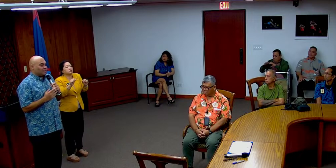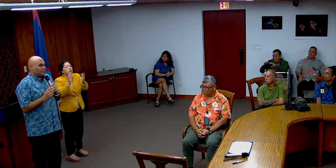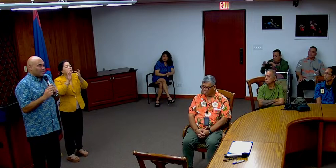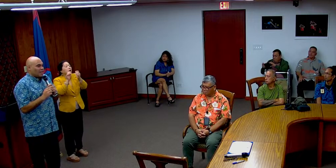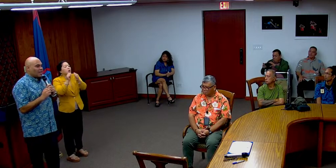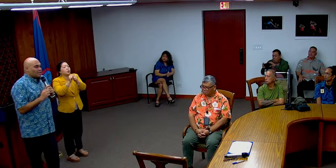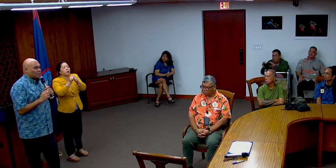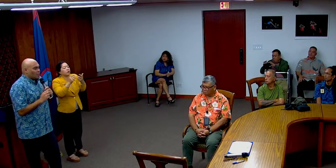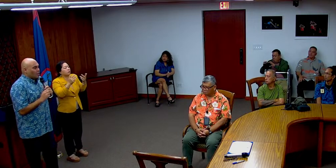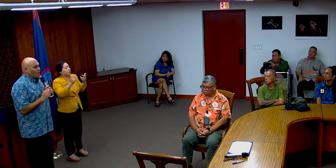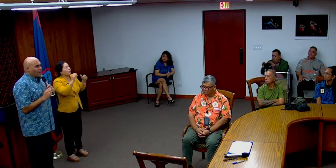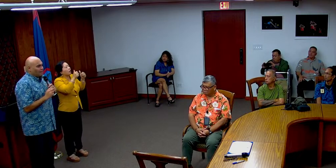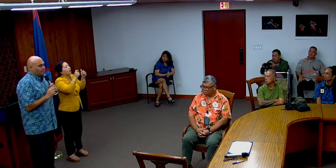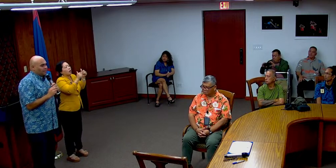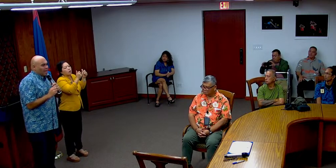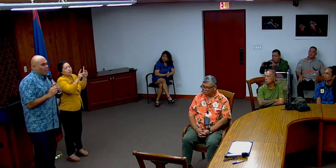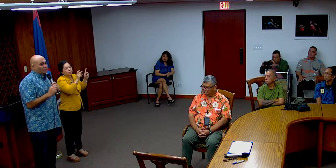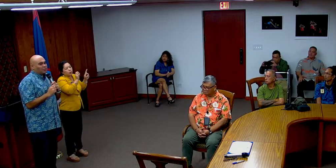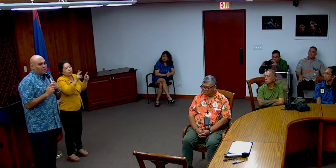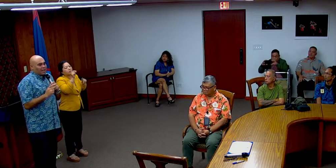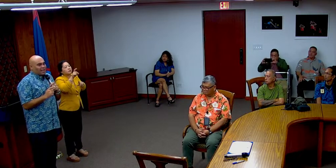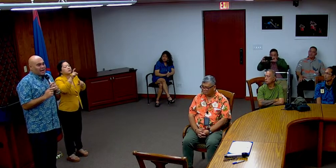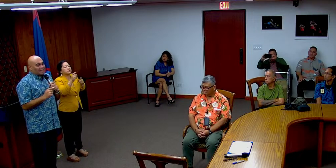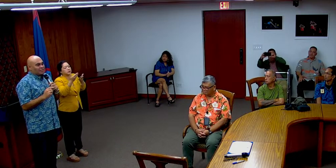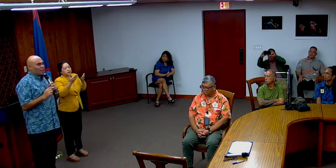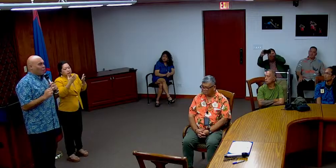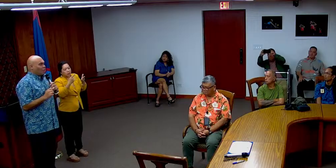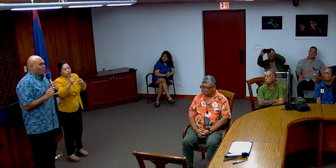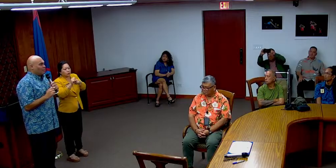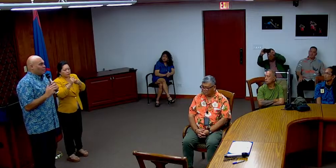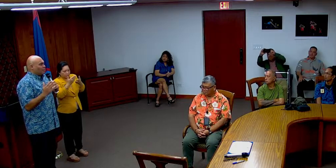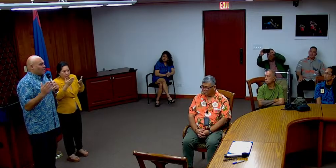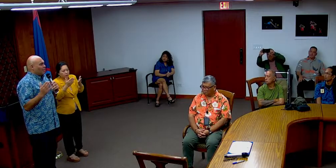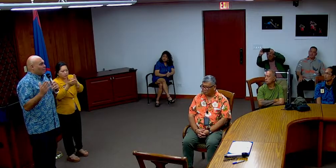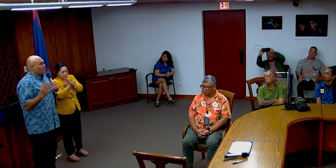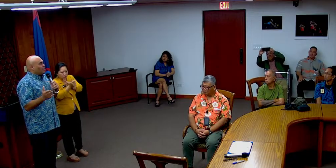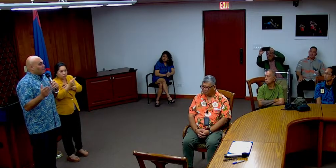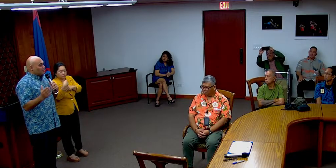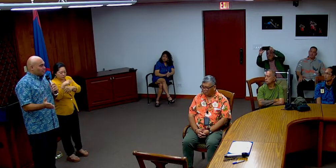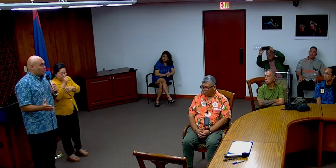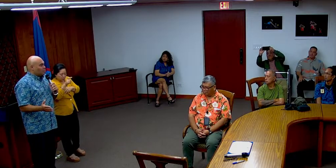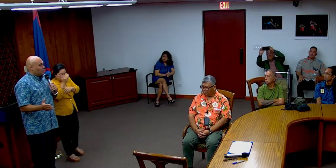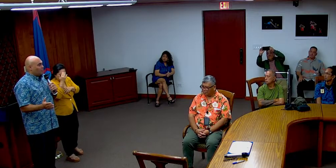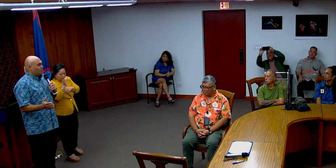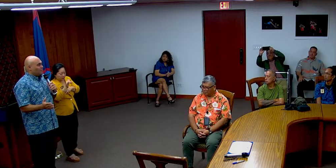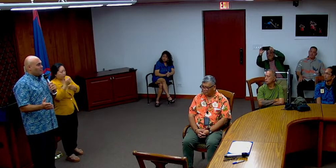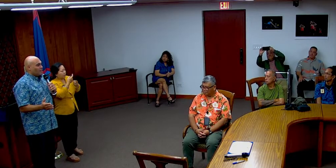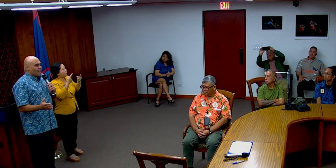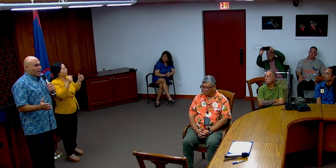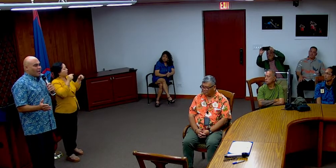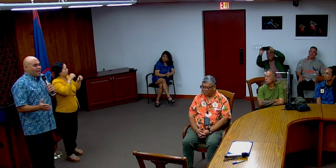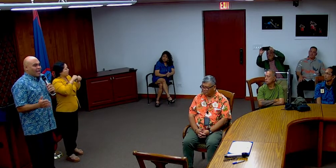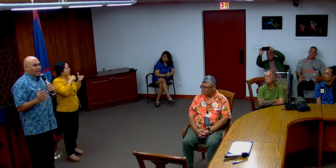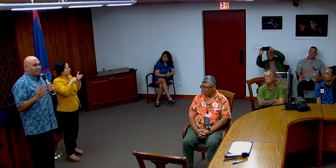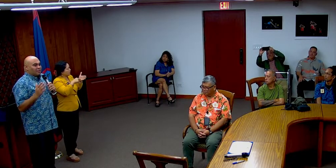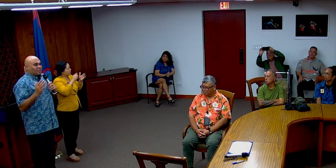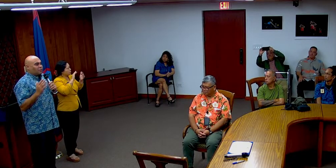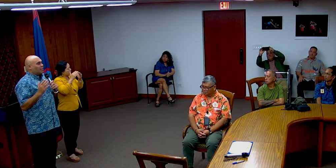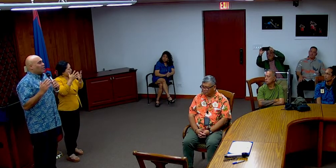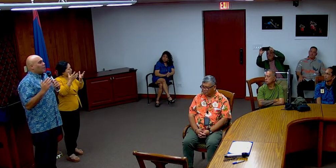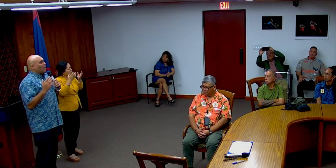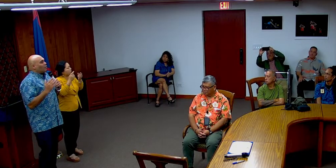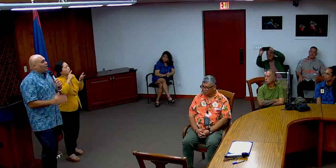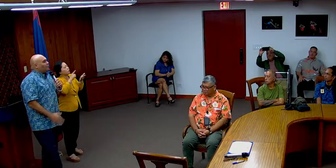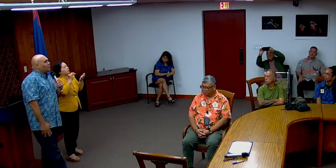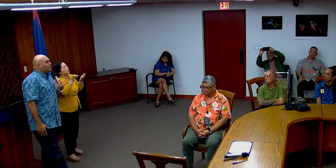potential. So I want to recognize all of everybody in this community. And I'm just